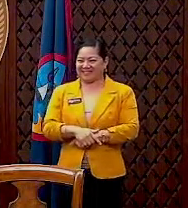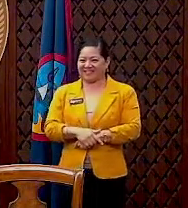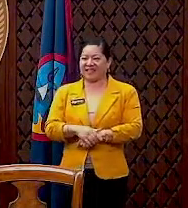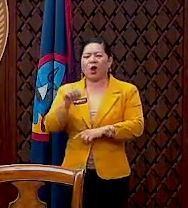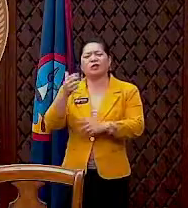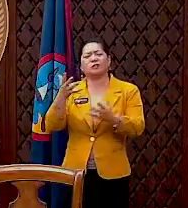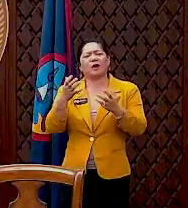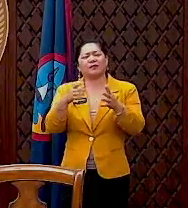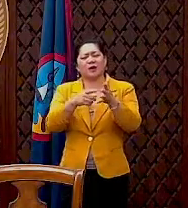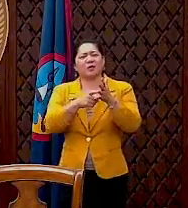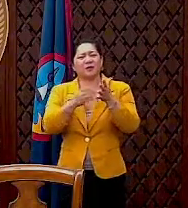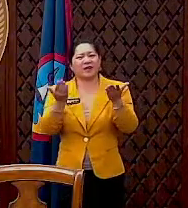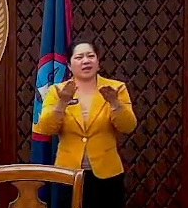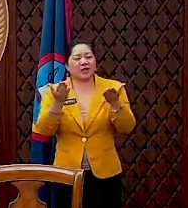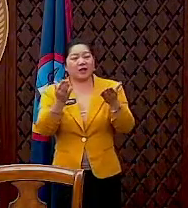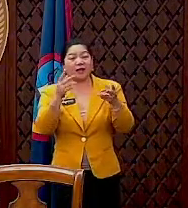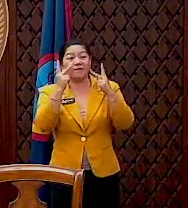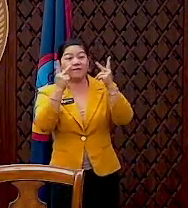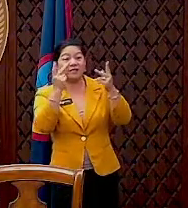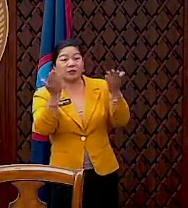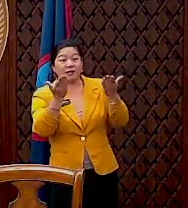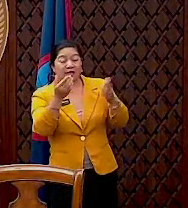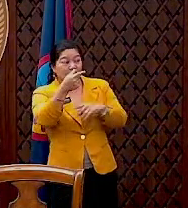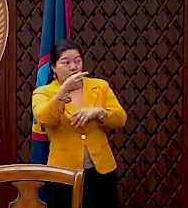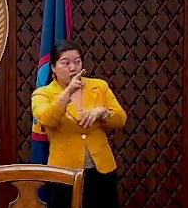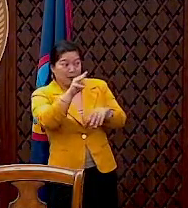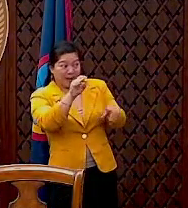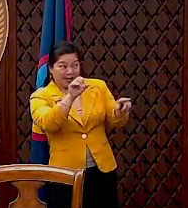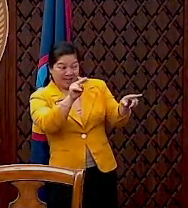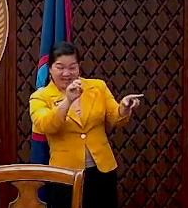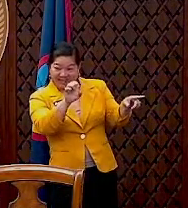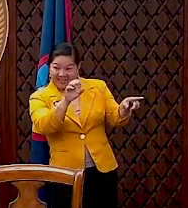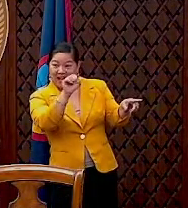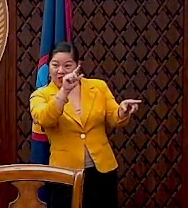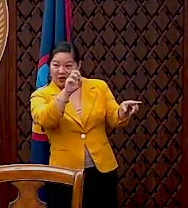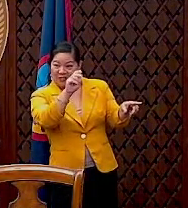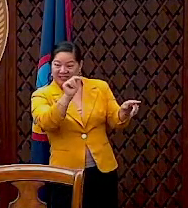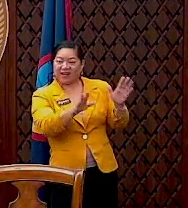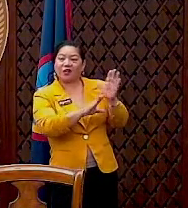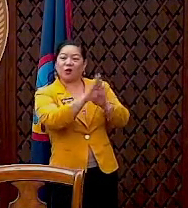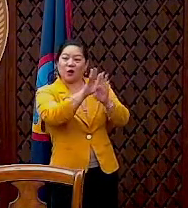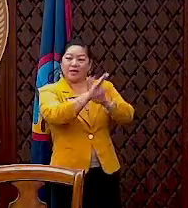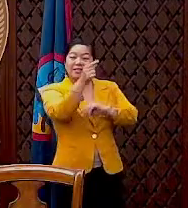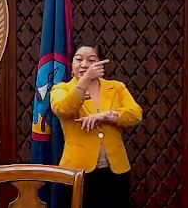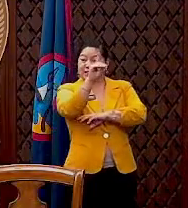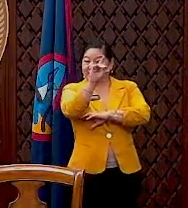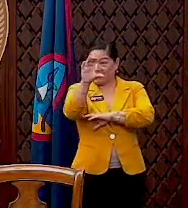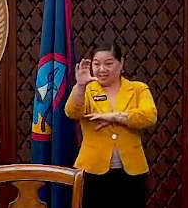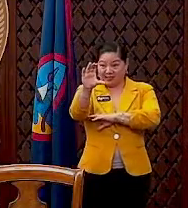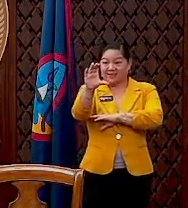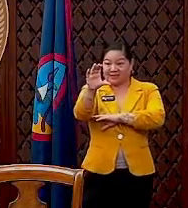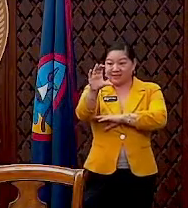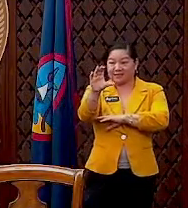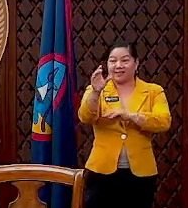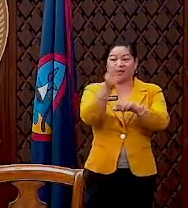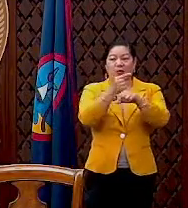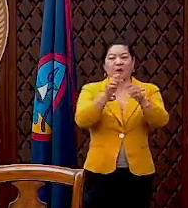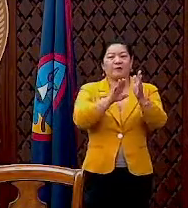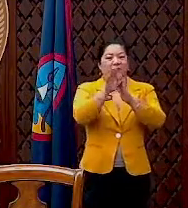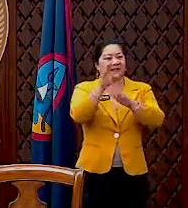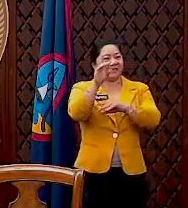Also, our notable guests in the room, Jermaine Alerta, he's the Director of the Guam Developmental Disabilities Council.